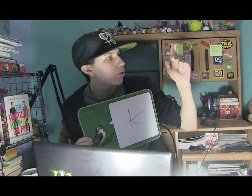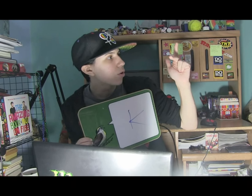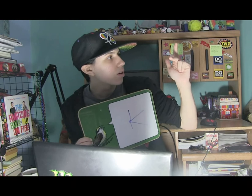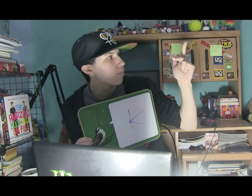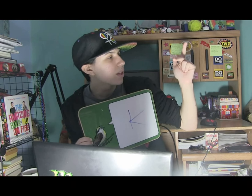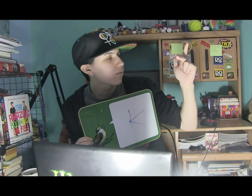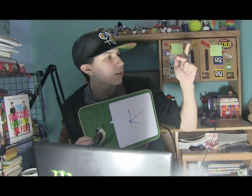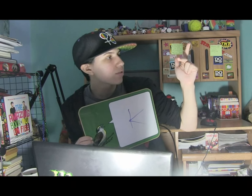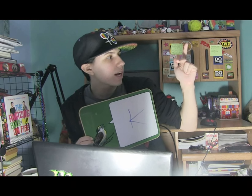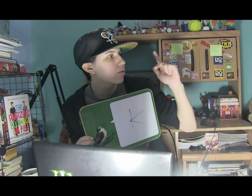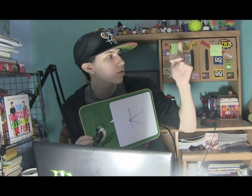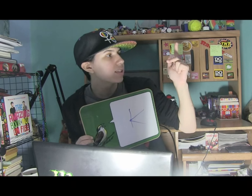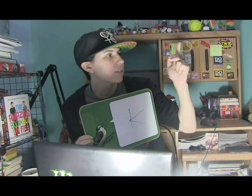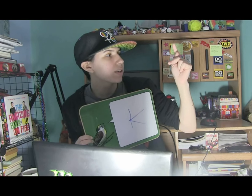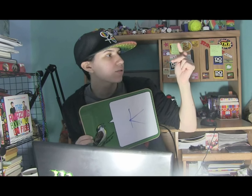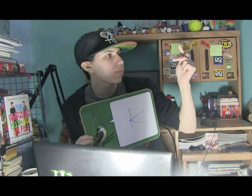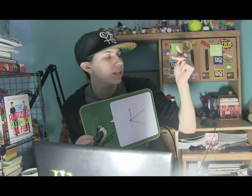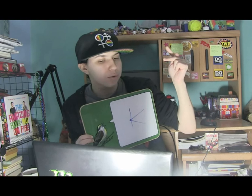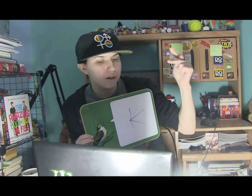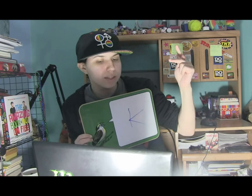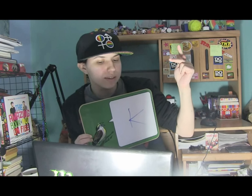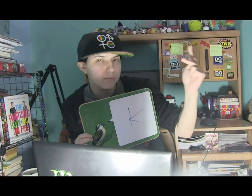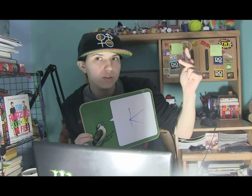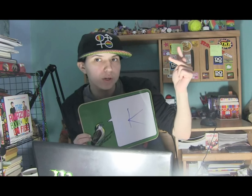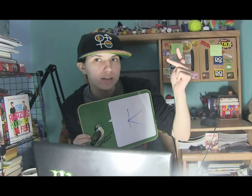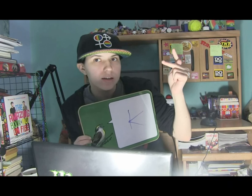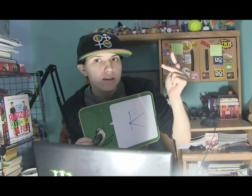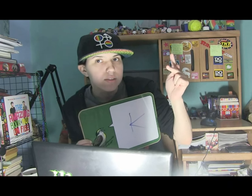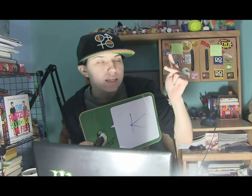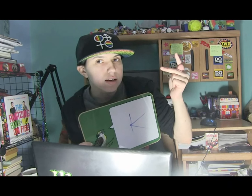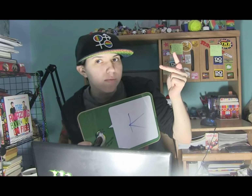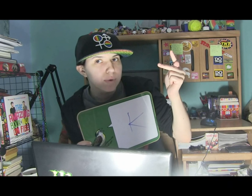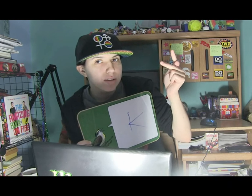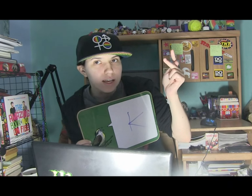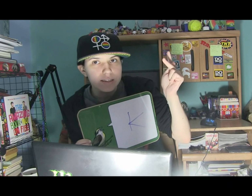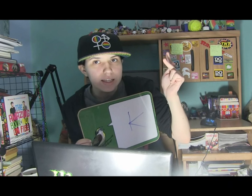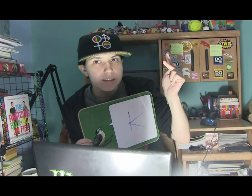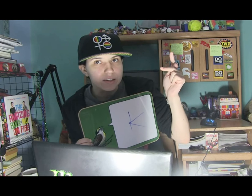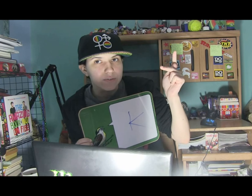your middle finger is out, your index finger is up, and your thumb is in between the middle and index